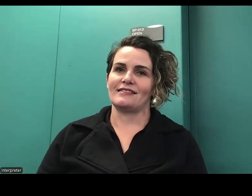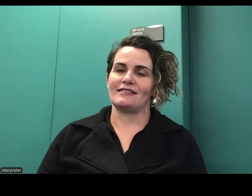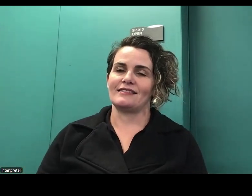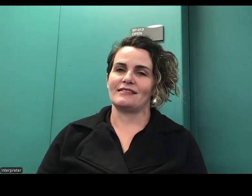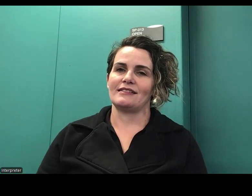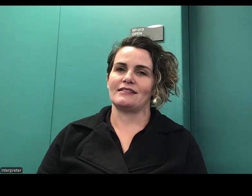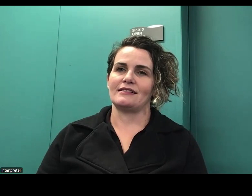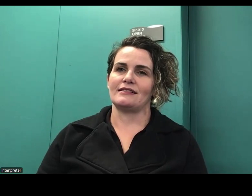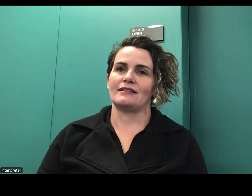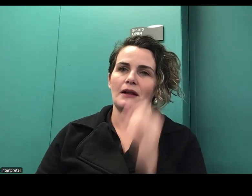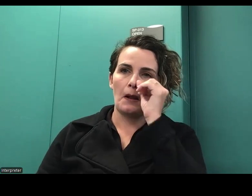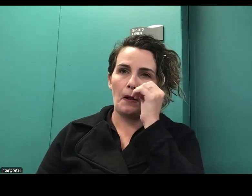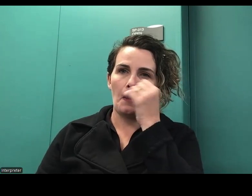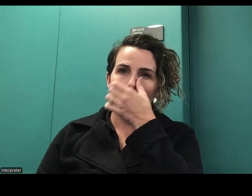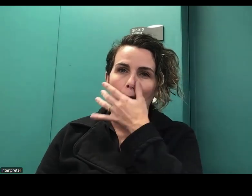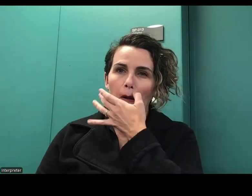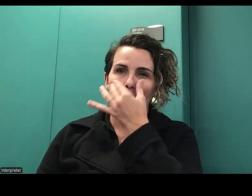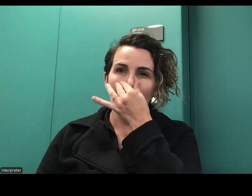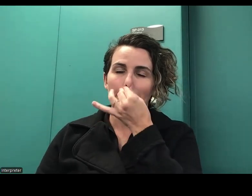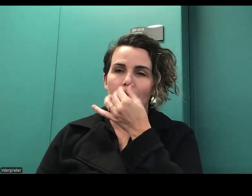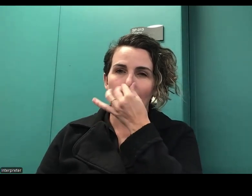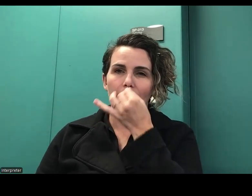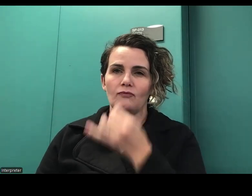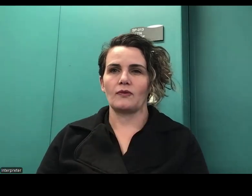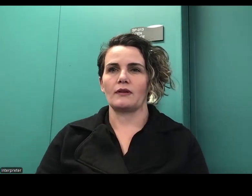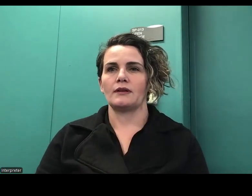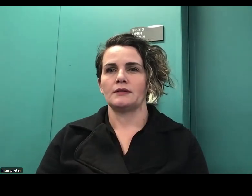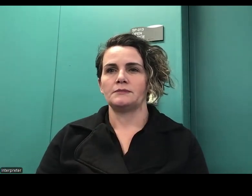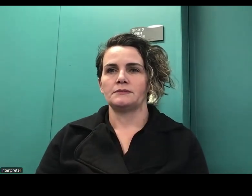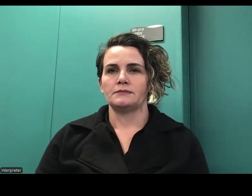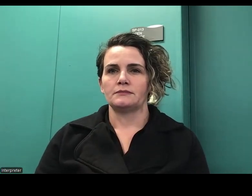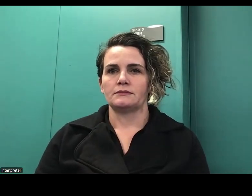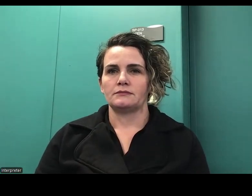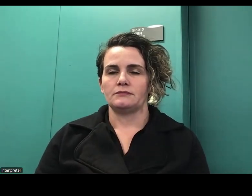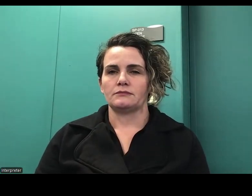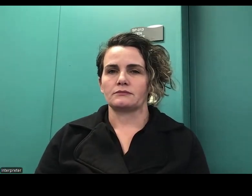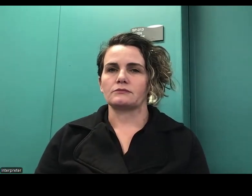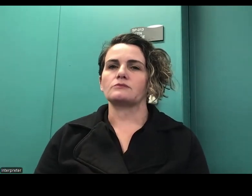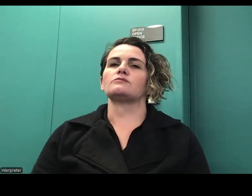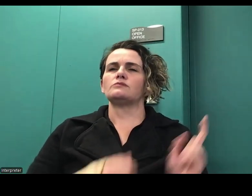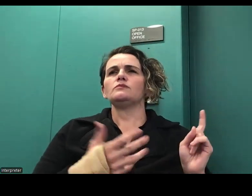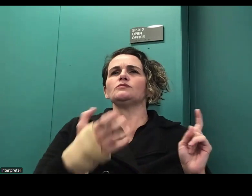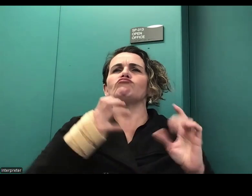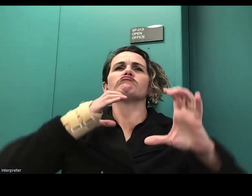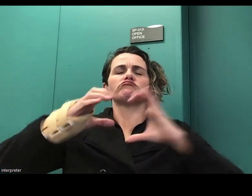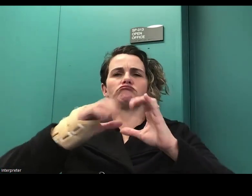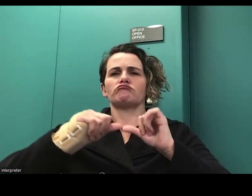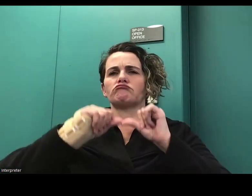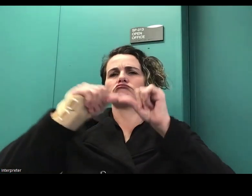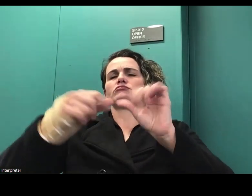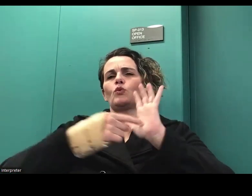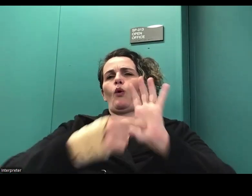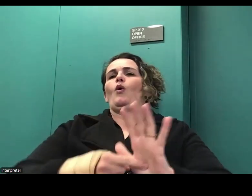Okay, so that's why they're wanting to get across that there's